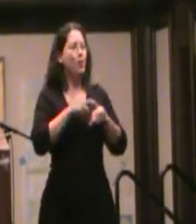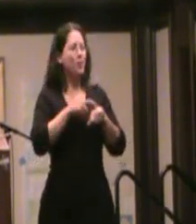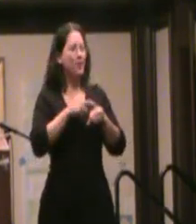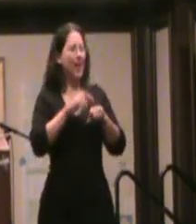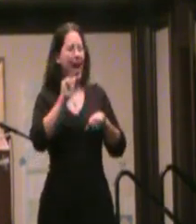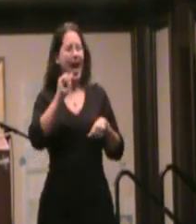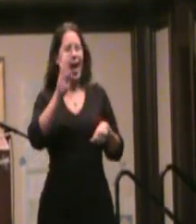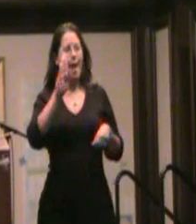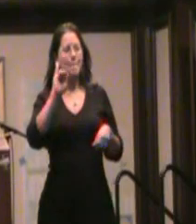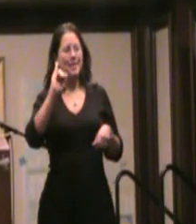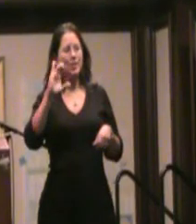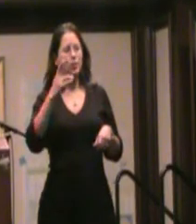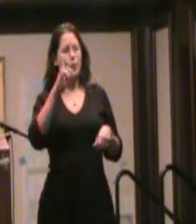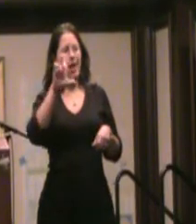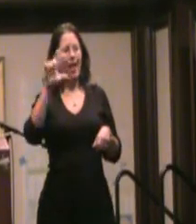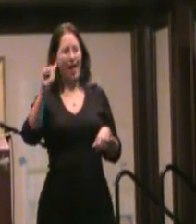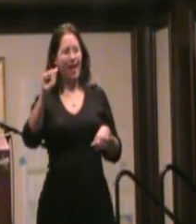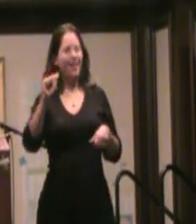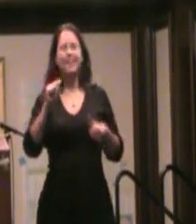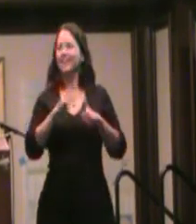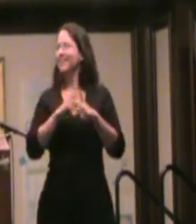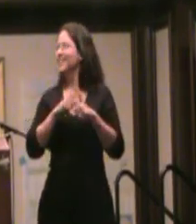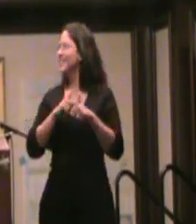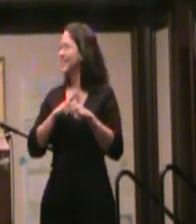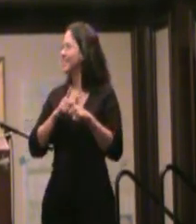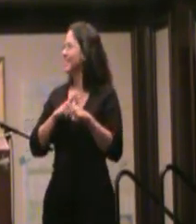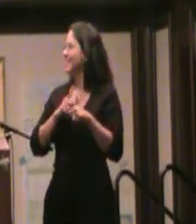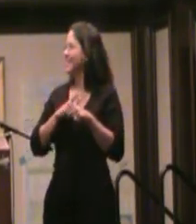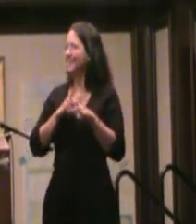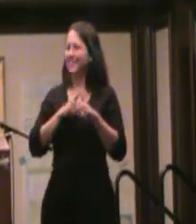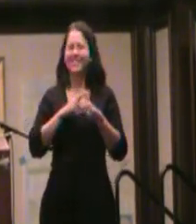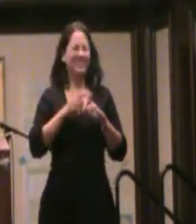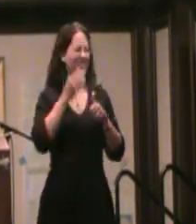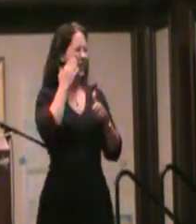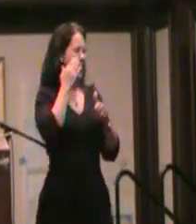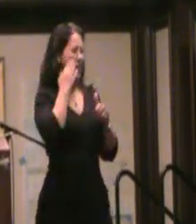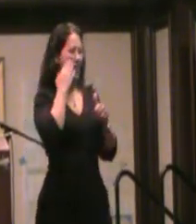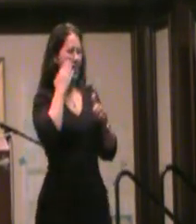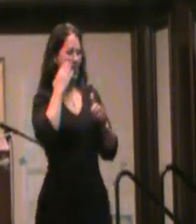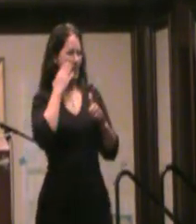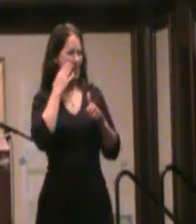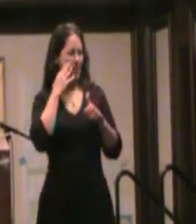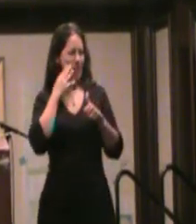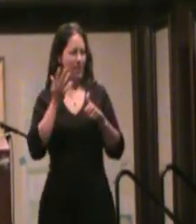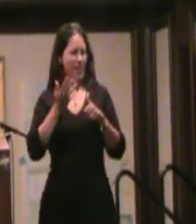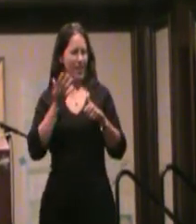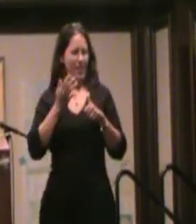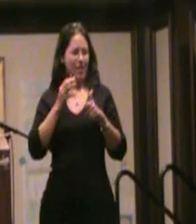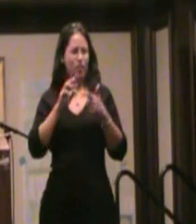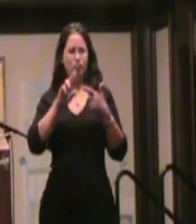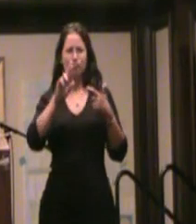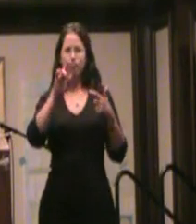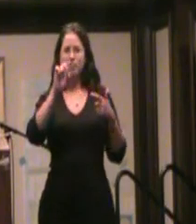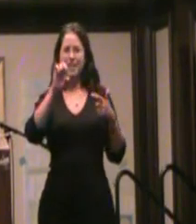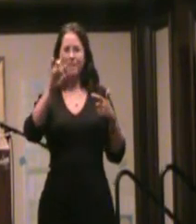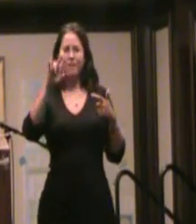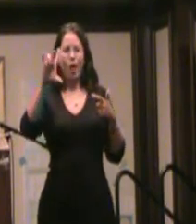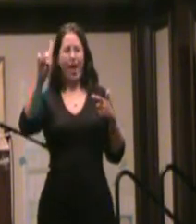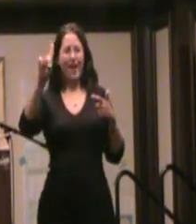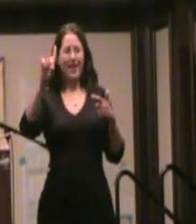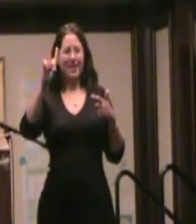here. Habichuelas. Of course, everybody here knows about refried beans